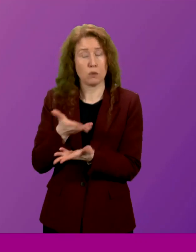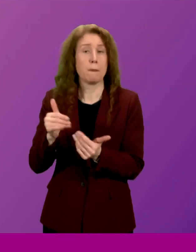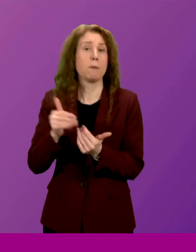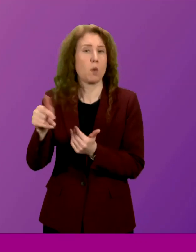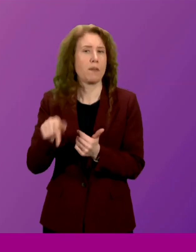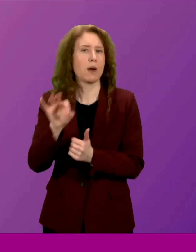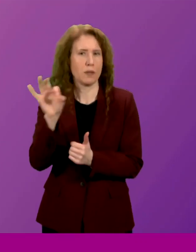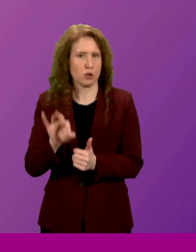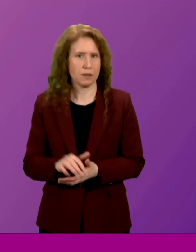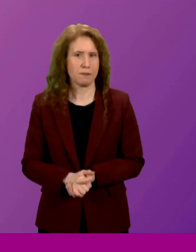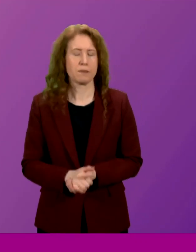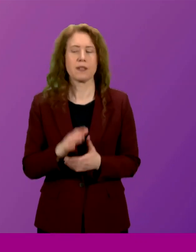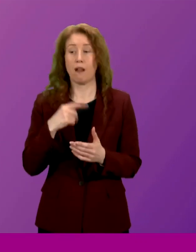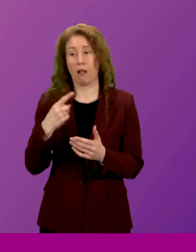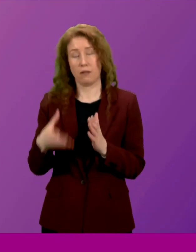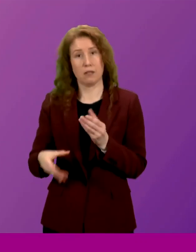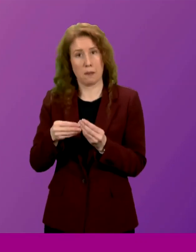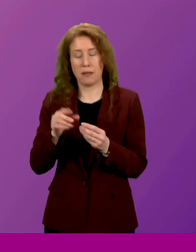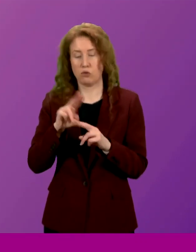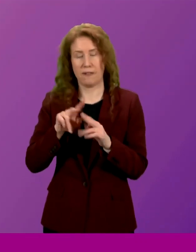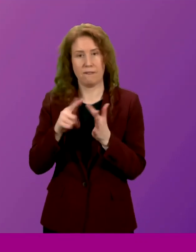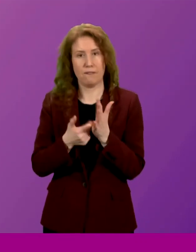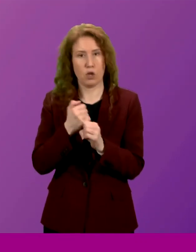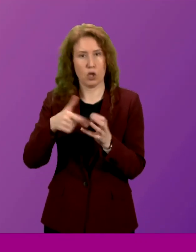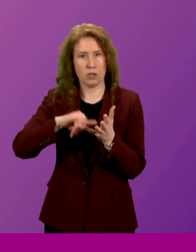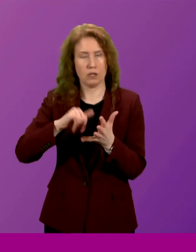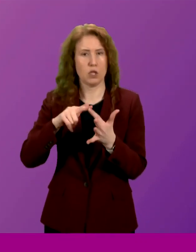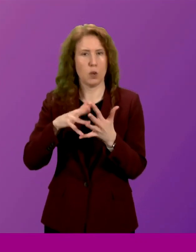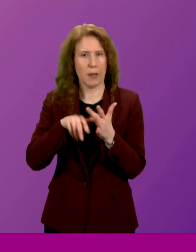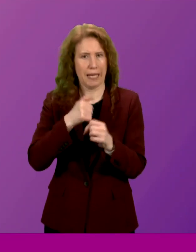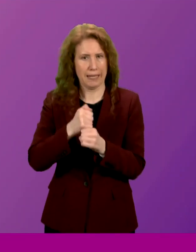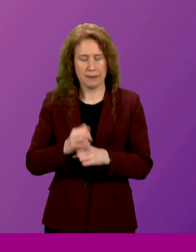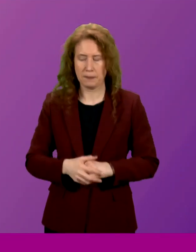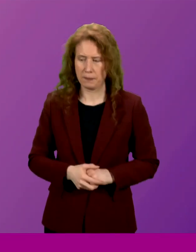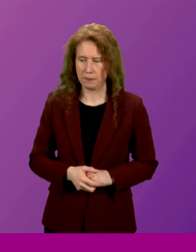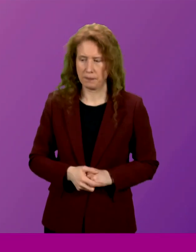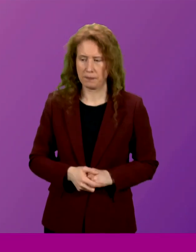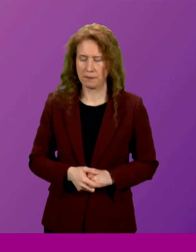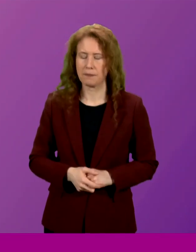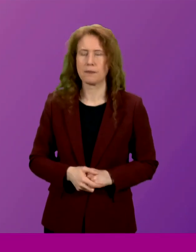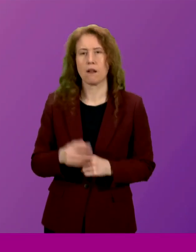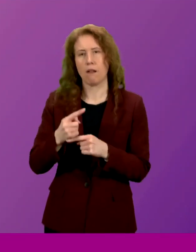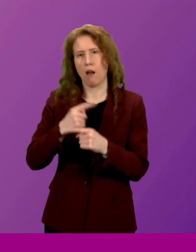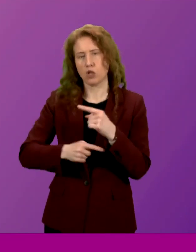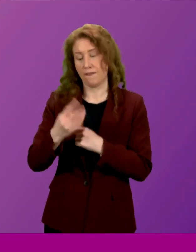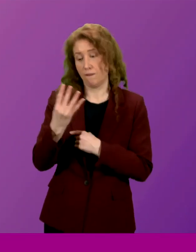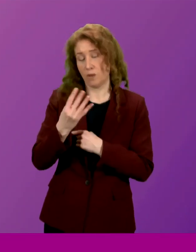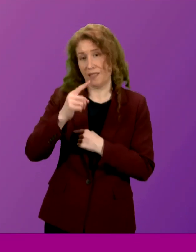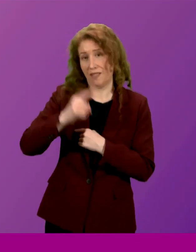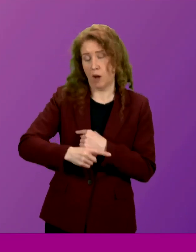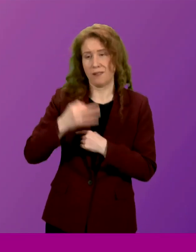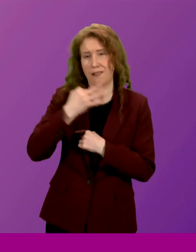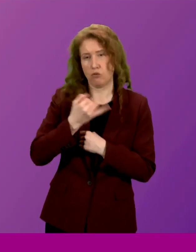further on that question. Brief supplementary, Fergus Ewing. Thank you, Presiding Officer. Last year, the